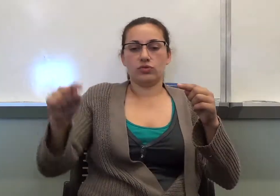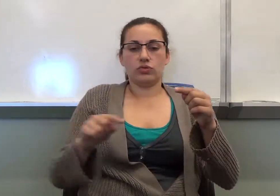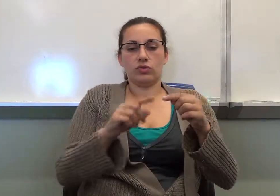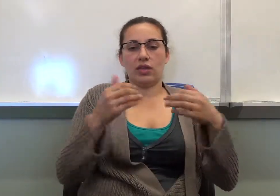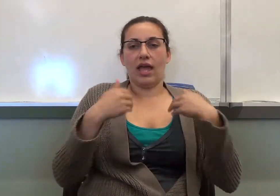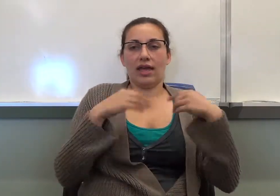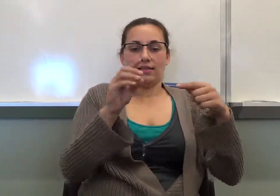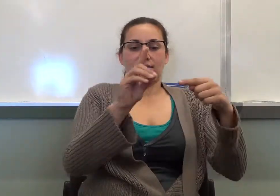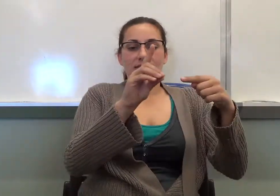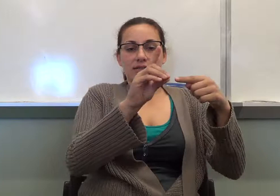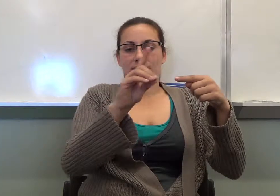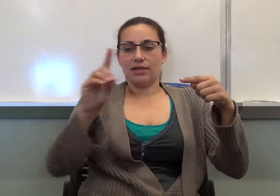meters.